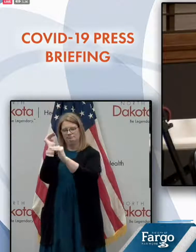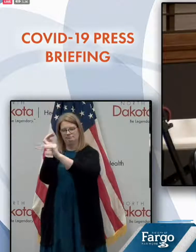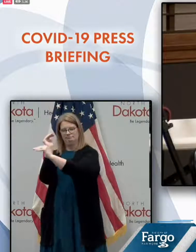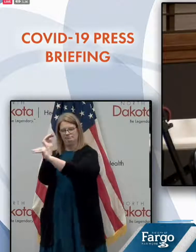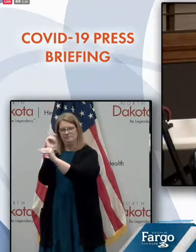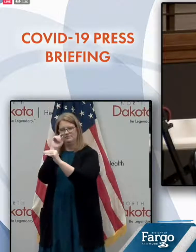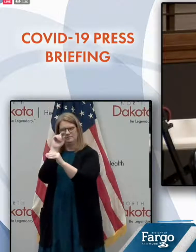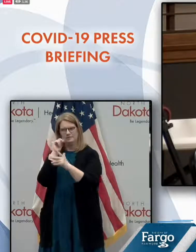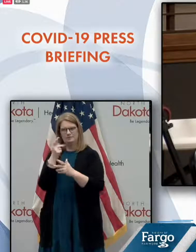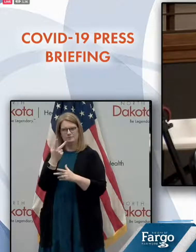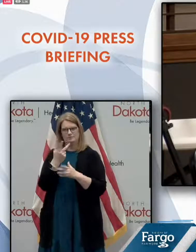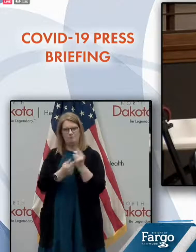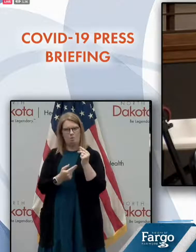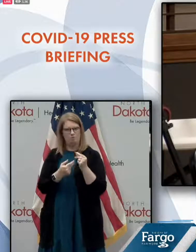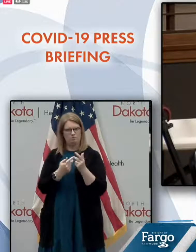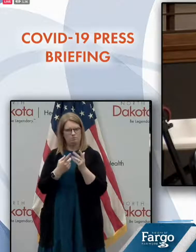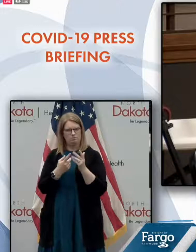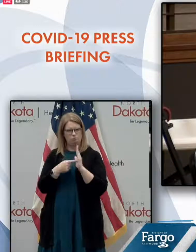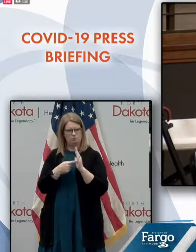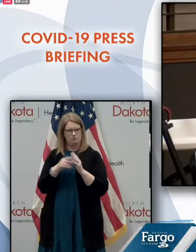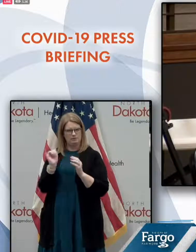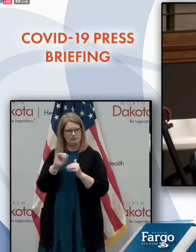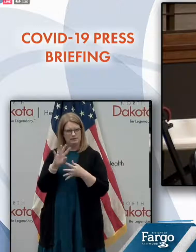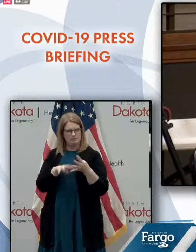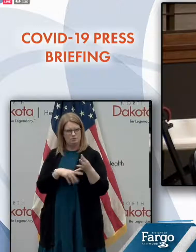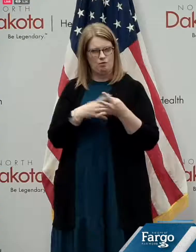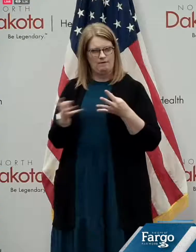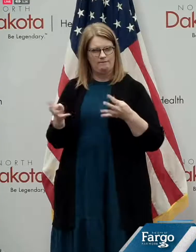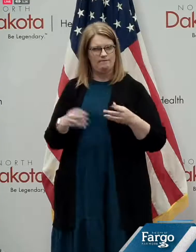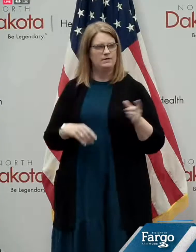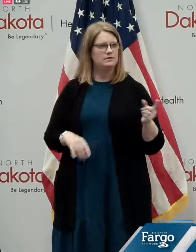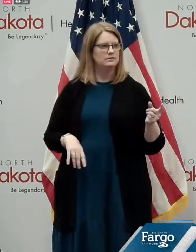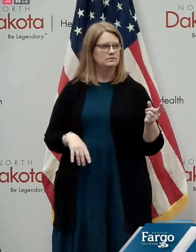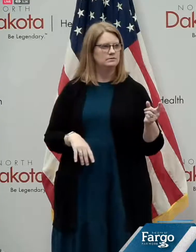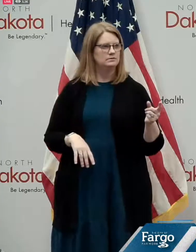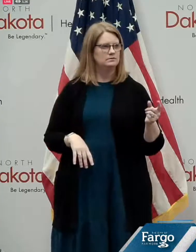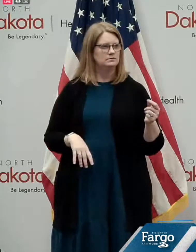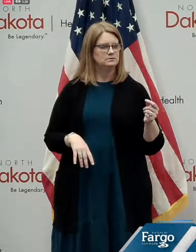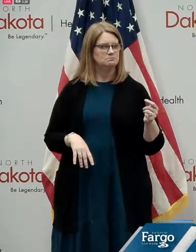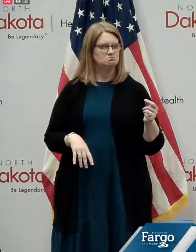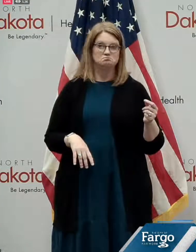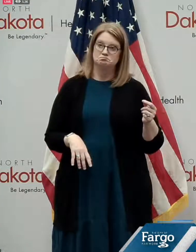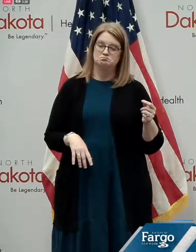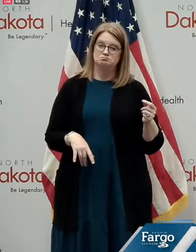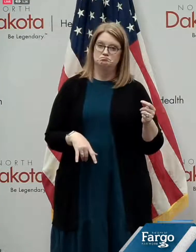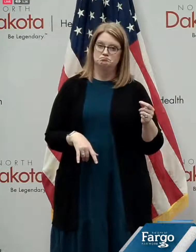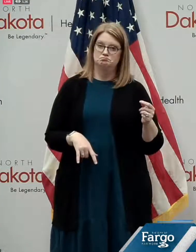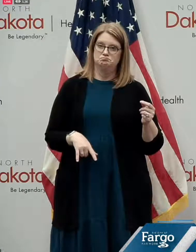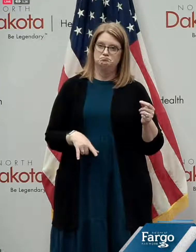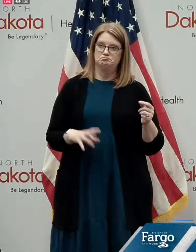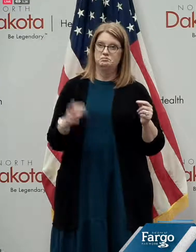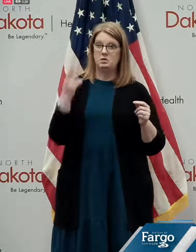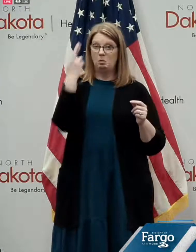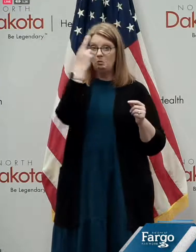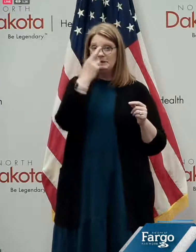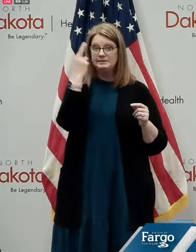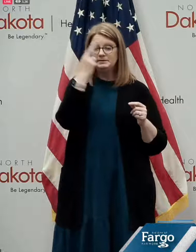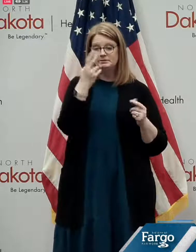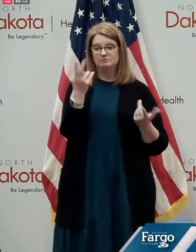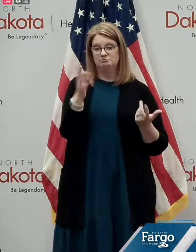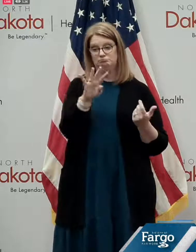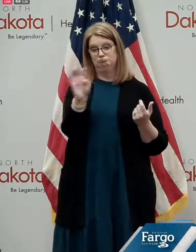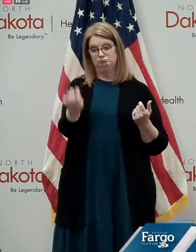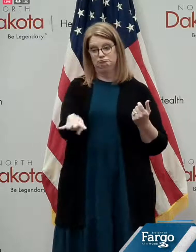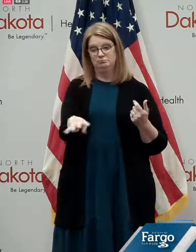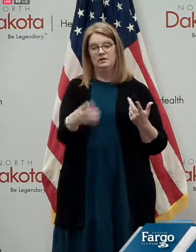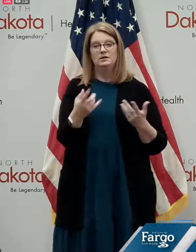why both of those are featured on that same graph? I don't know if there's a reason but if there's a